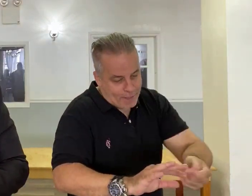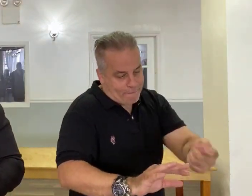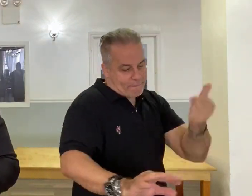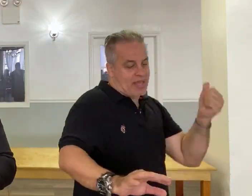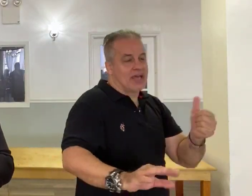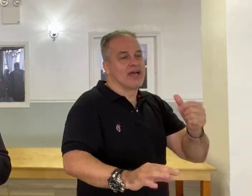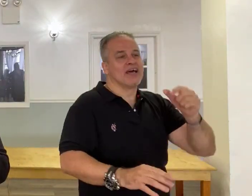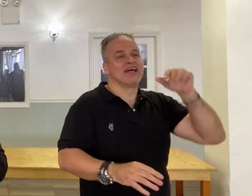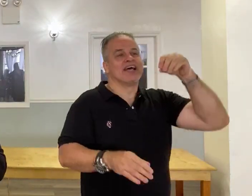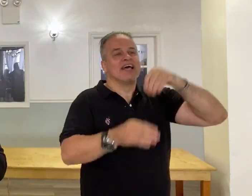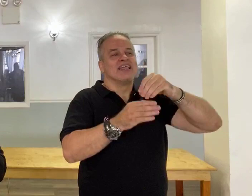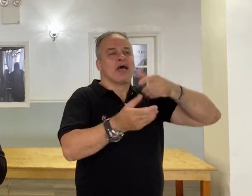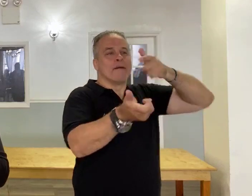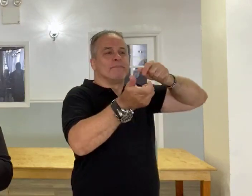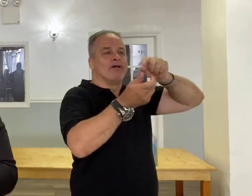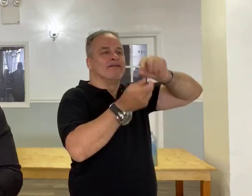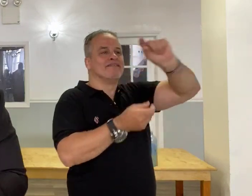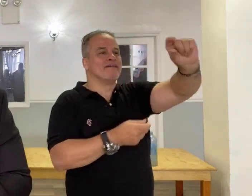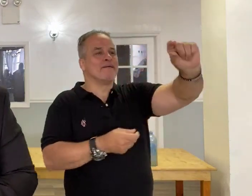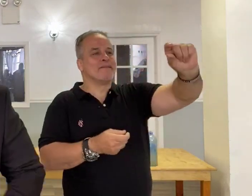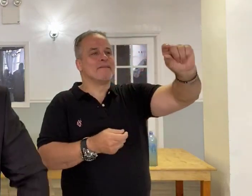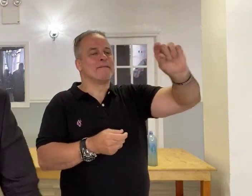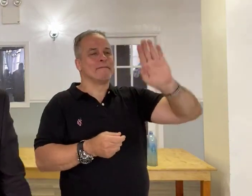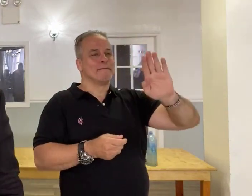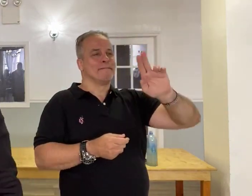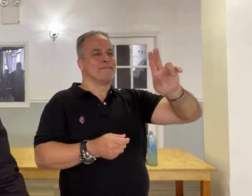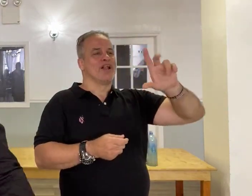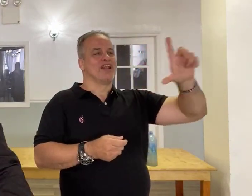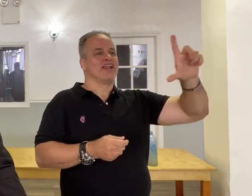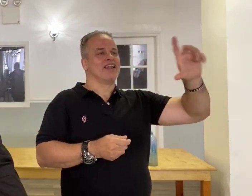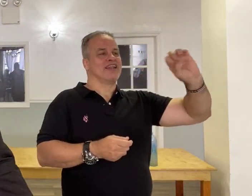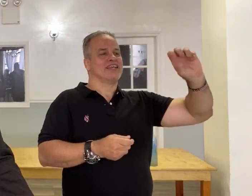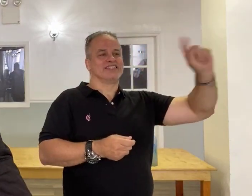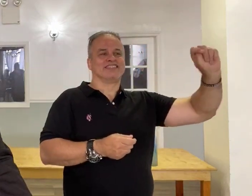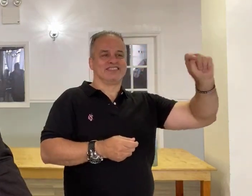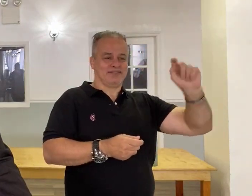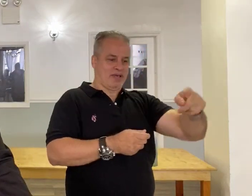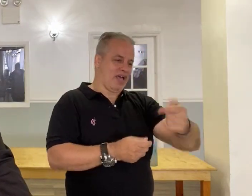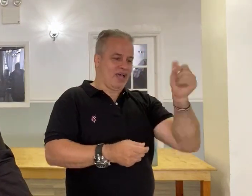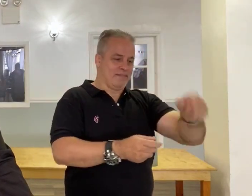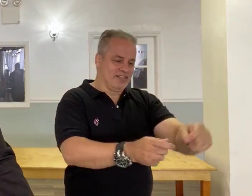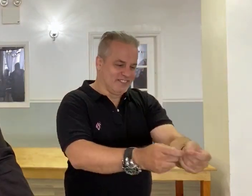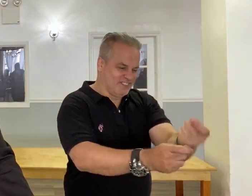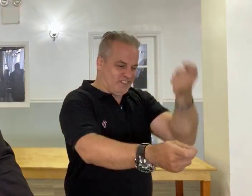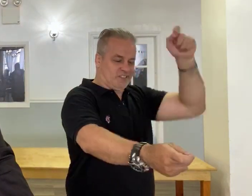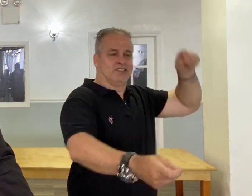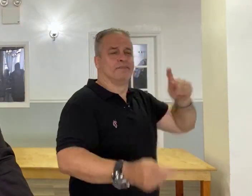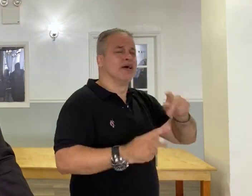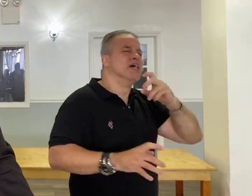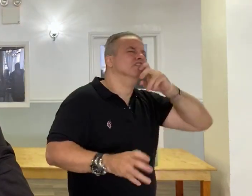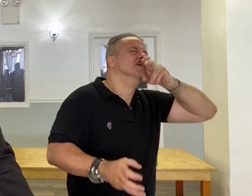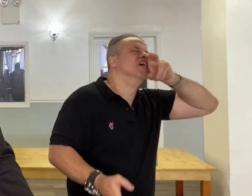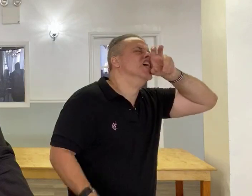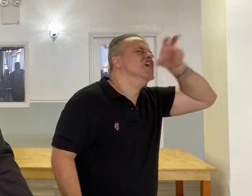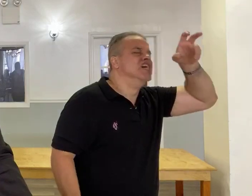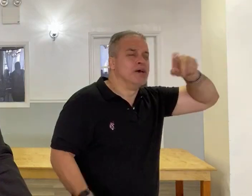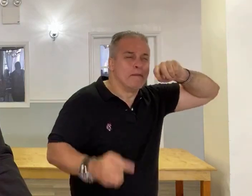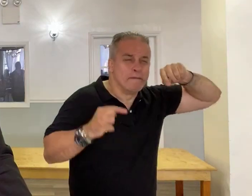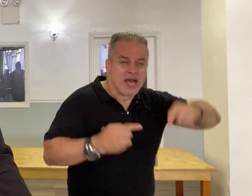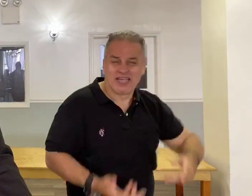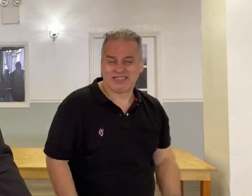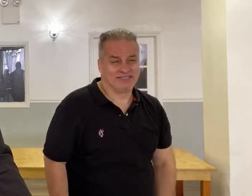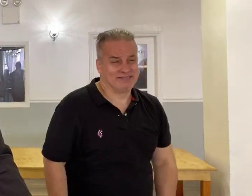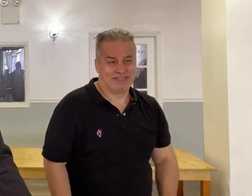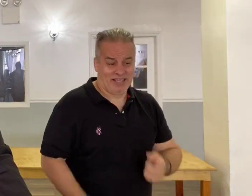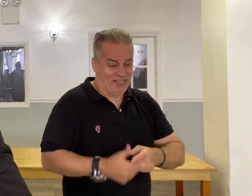It'll get you sick. It'll still bring death to you. Cast it away as though it were a hateful thing. The difficult and